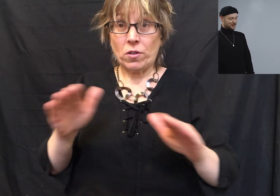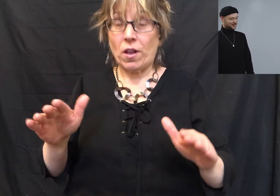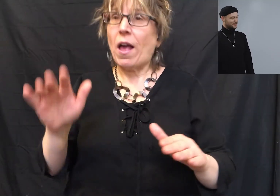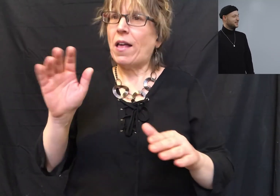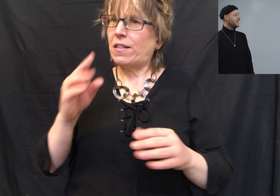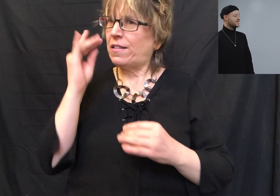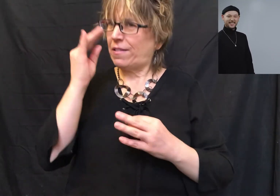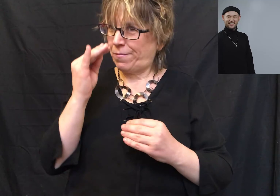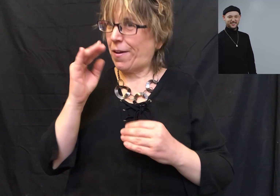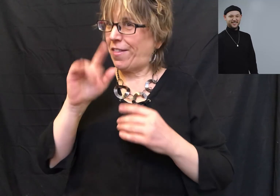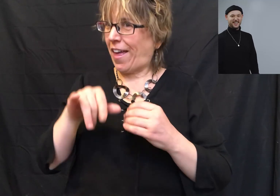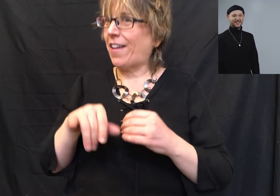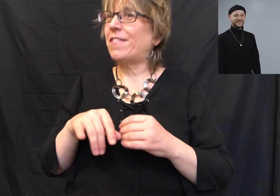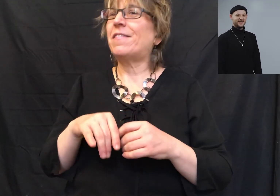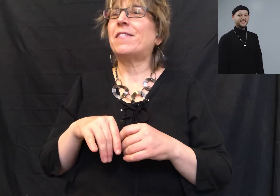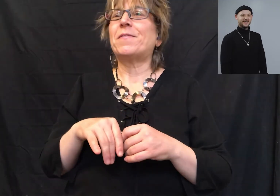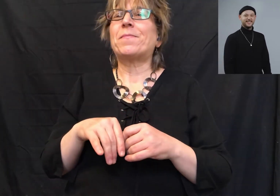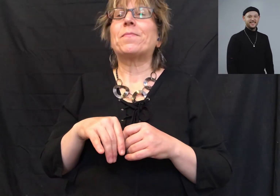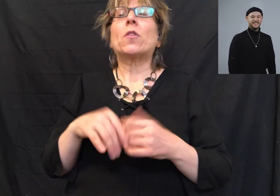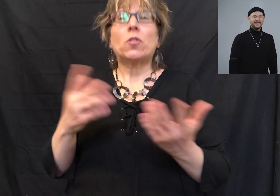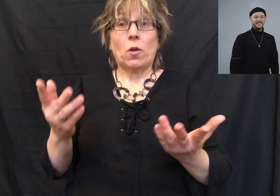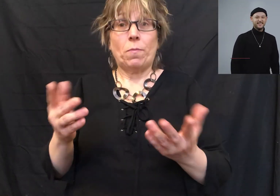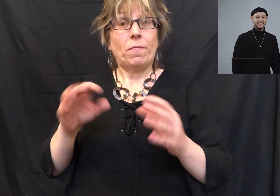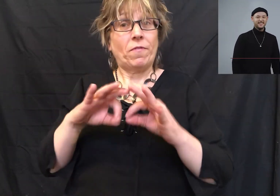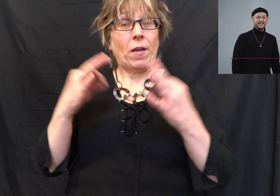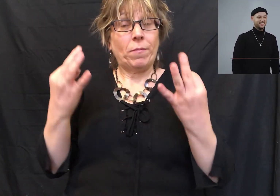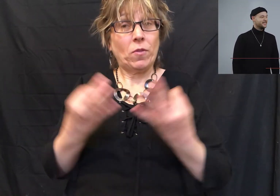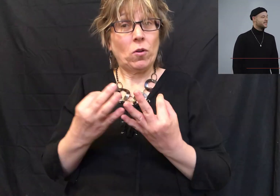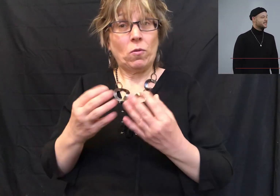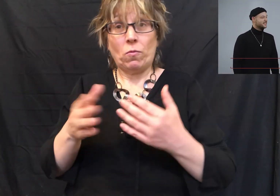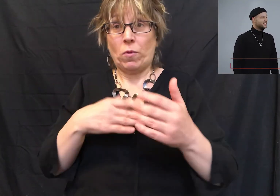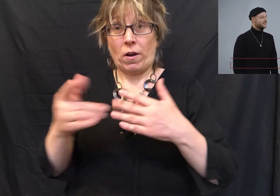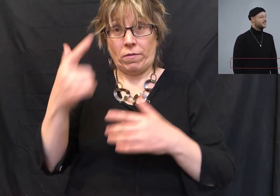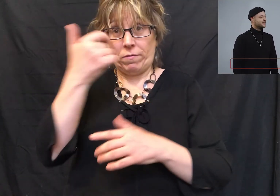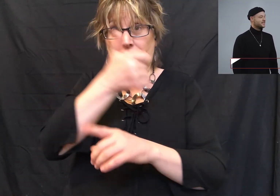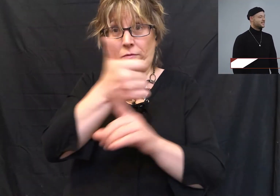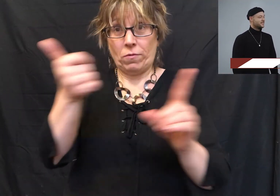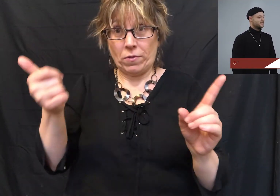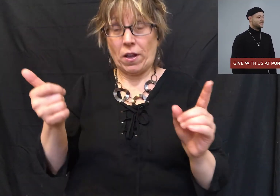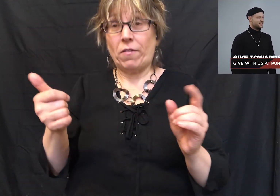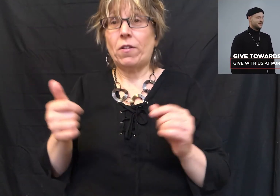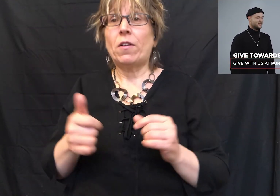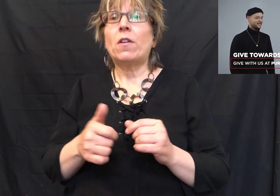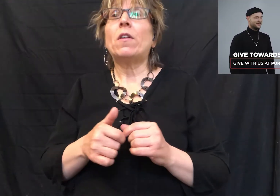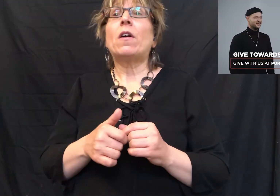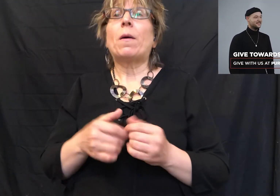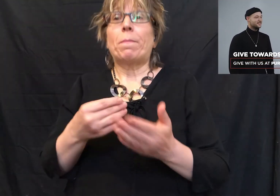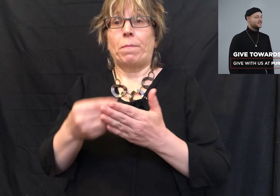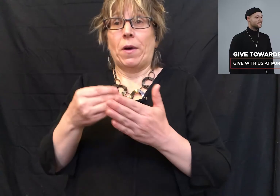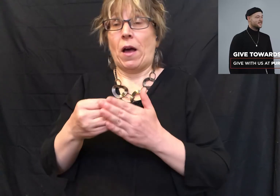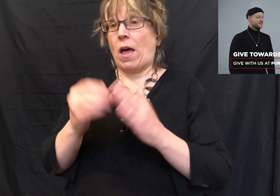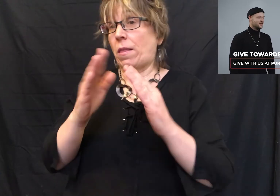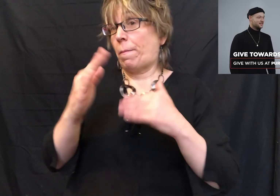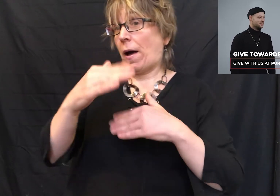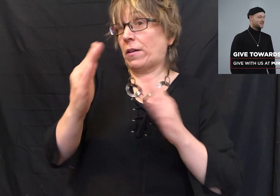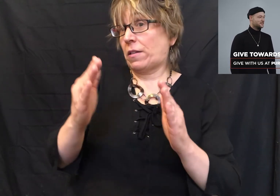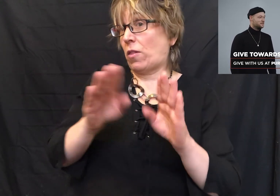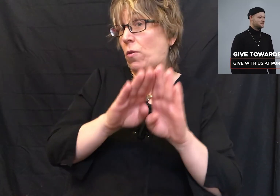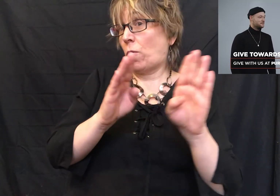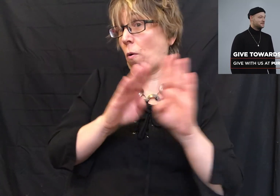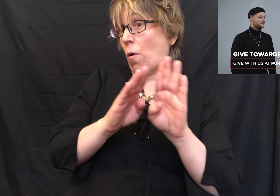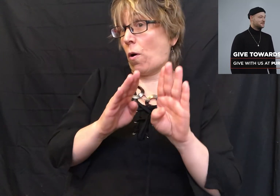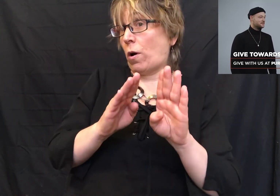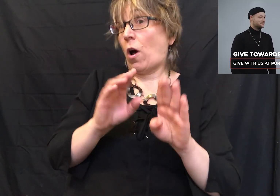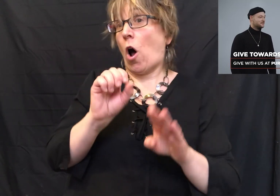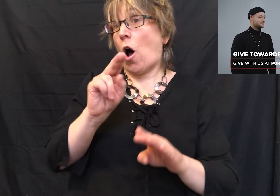about. Let's go. Yes, go. All right. Yeah. So, family, whenever you are giving, whether it's in the boxes on the way out the door at our